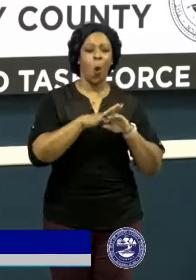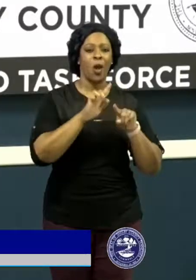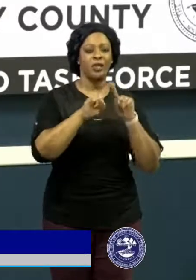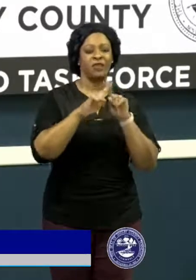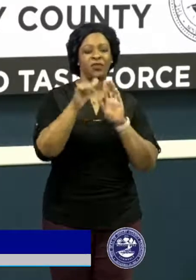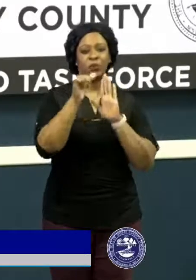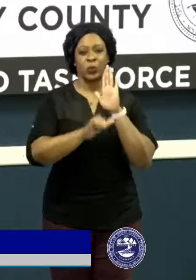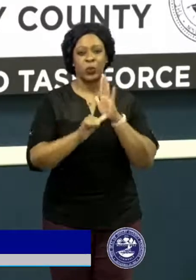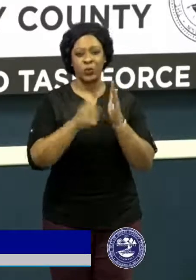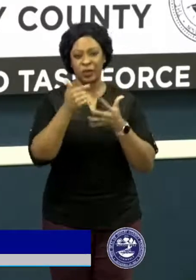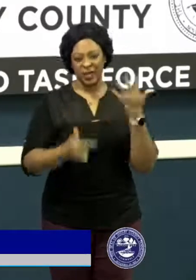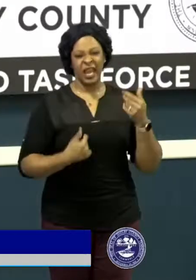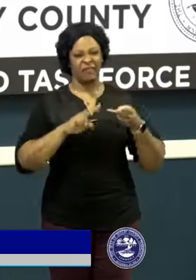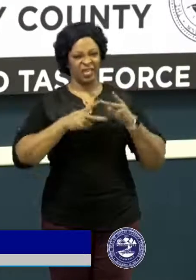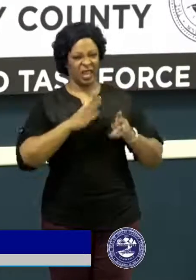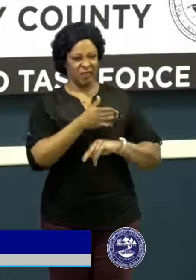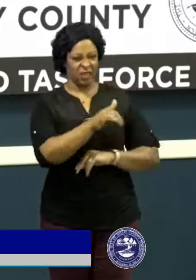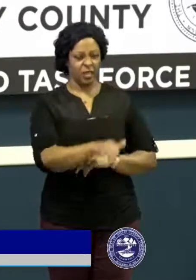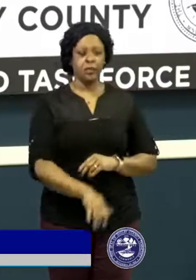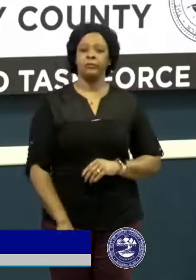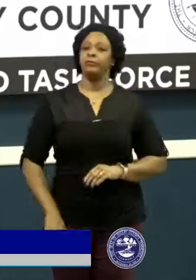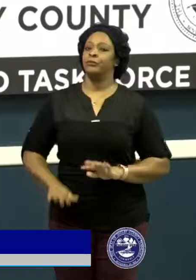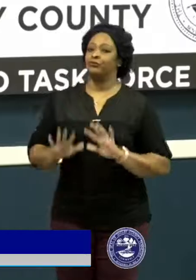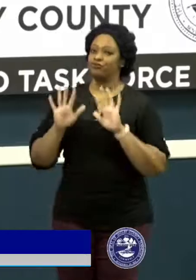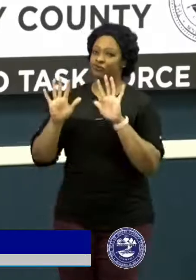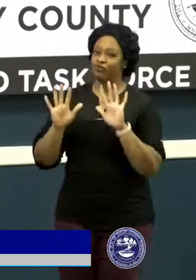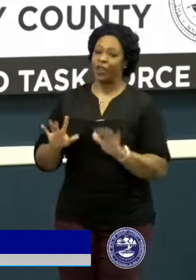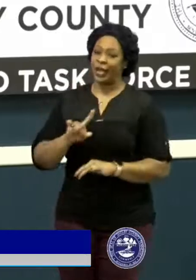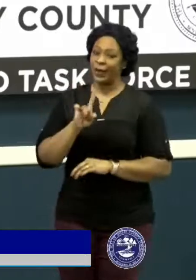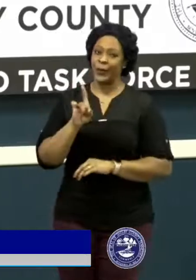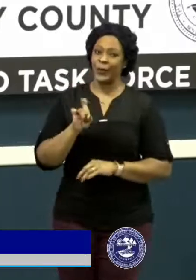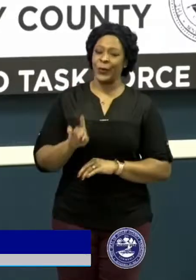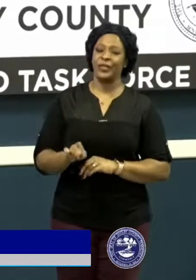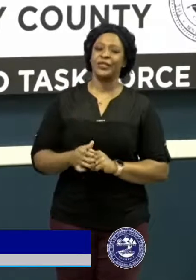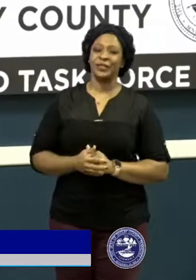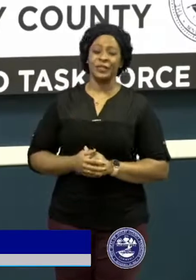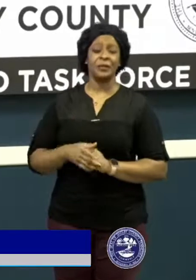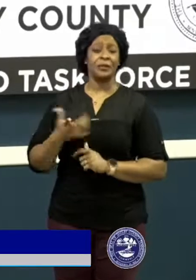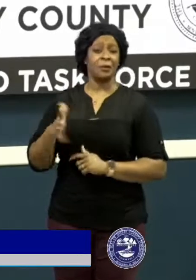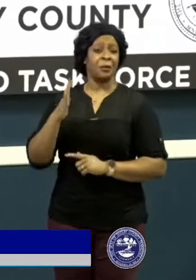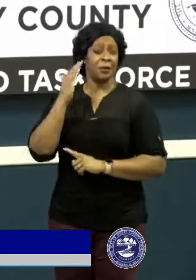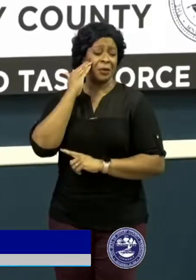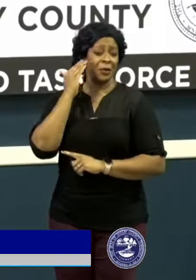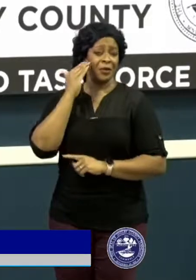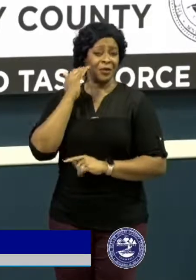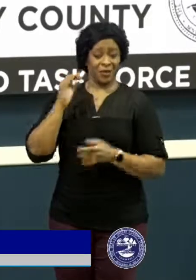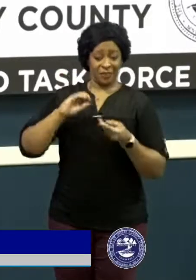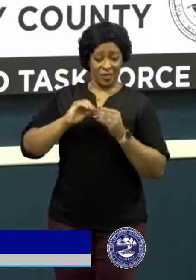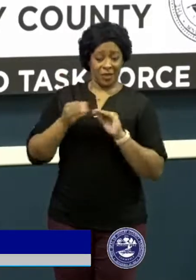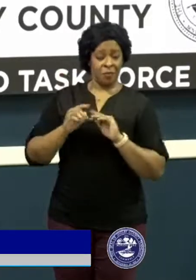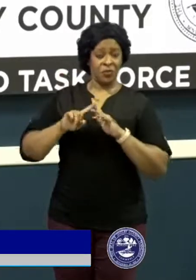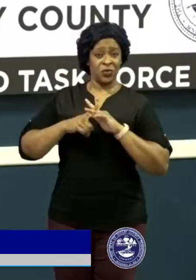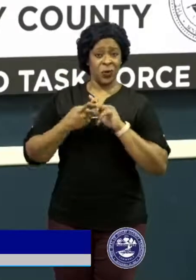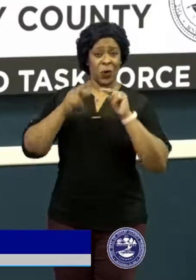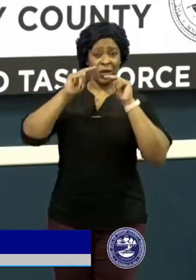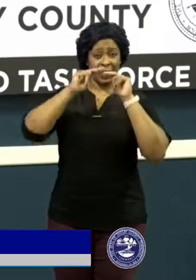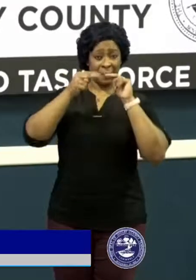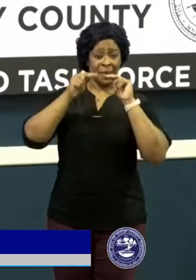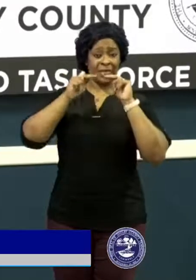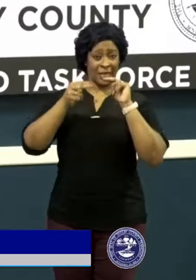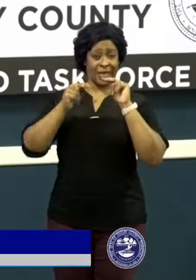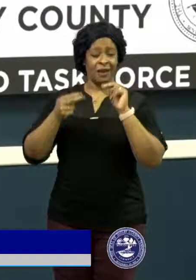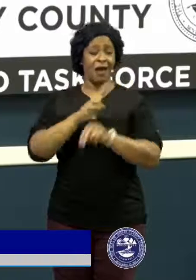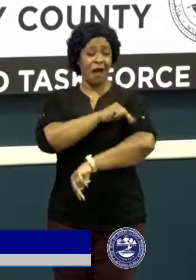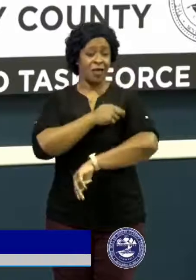surgeries, et cetera. And I'll follow. Sure. Well, that's an excellent question. As you know, should our case rate begin to coming down,